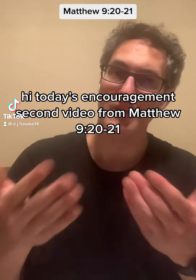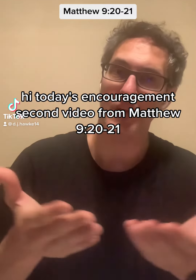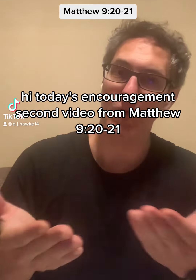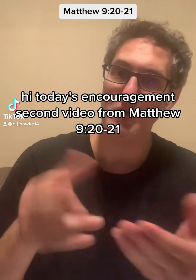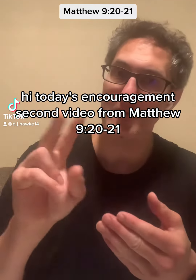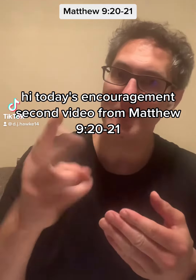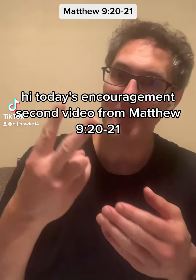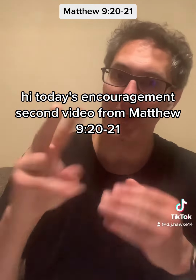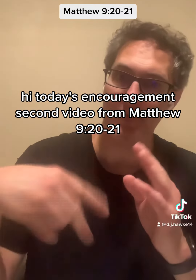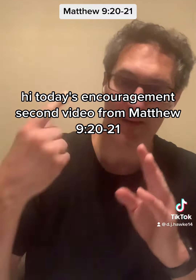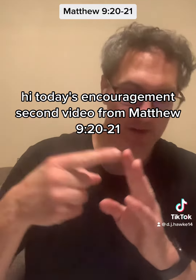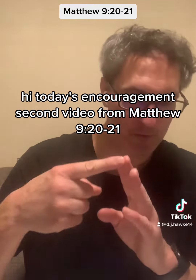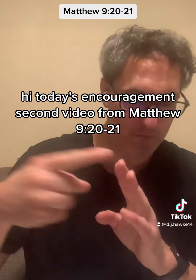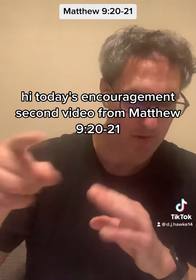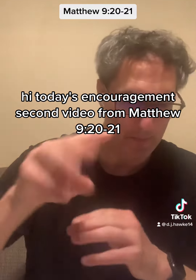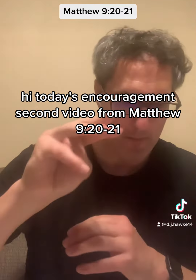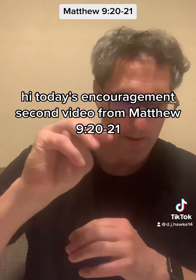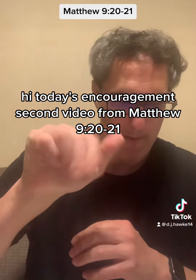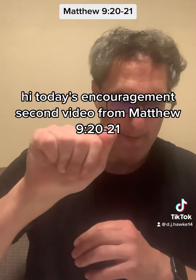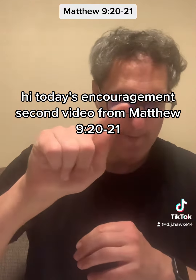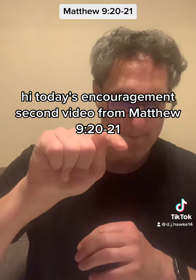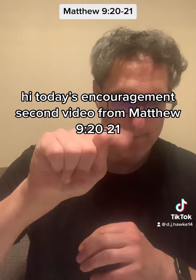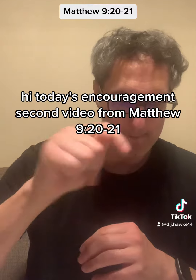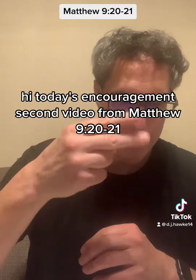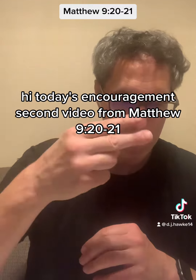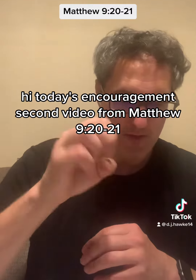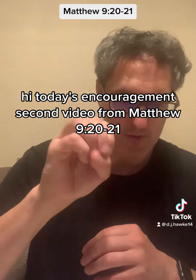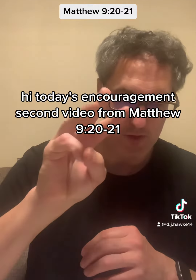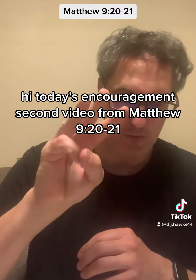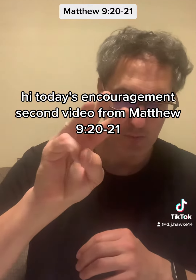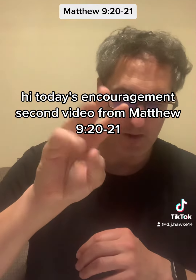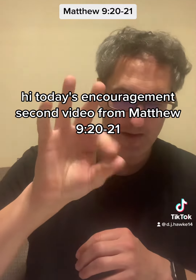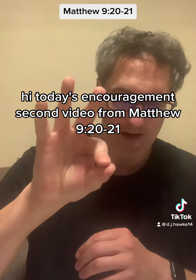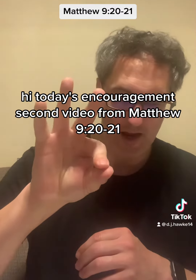today's encouragement, second video from Matthew